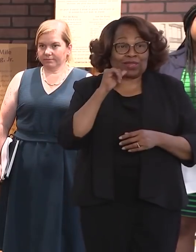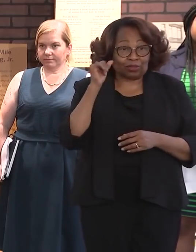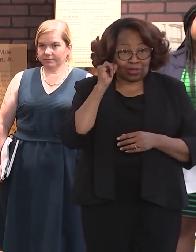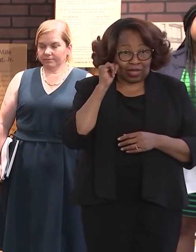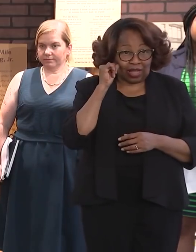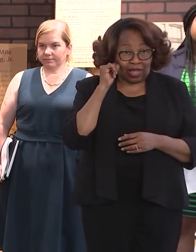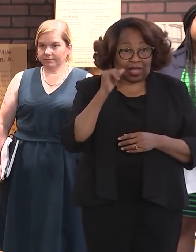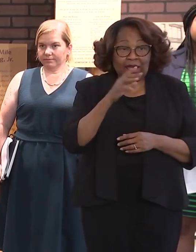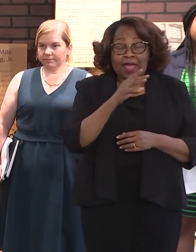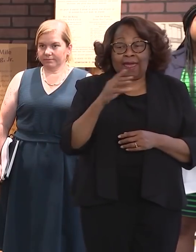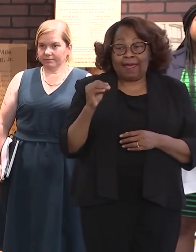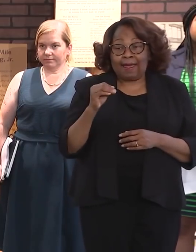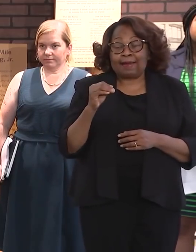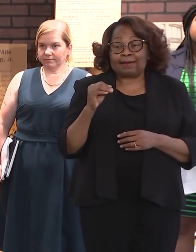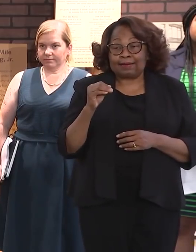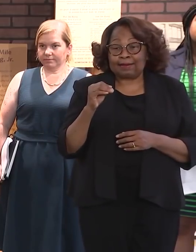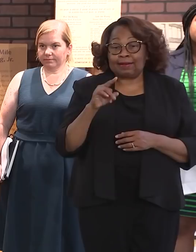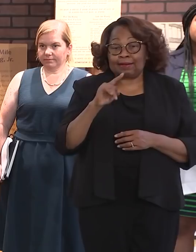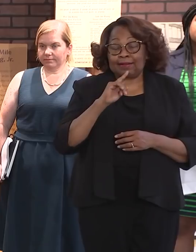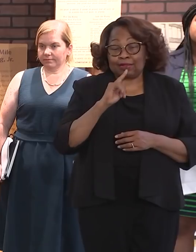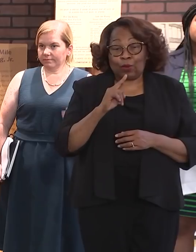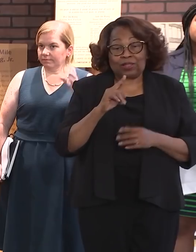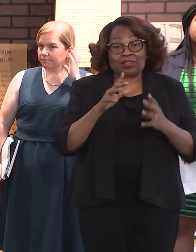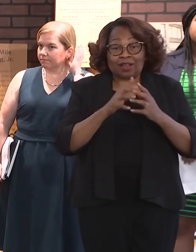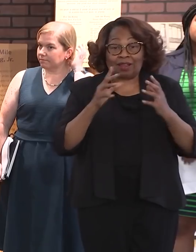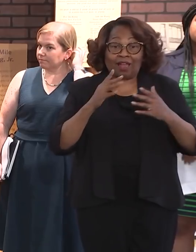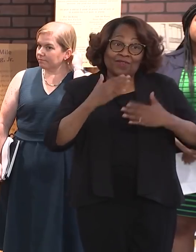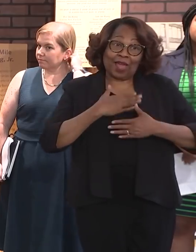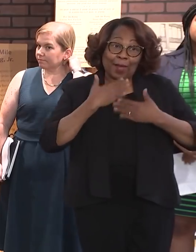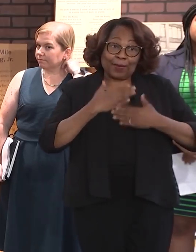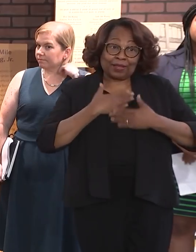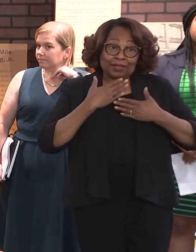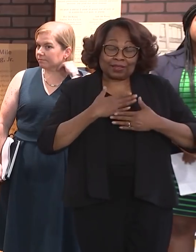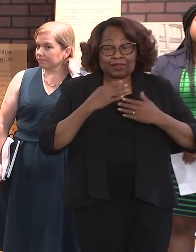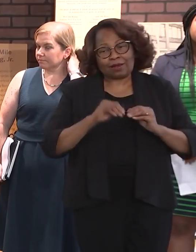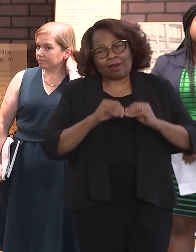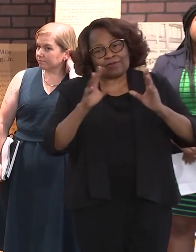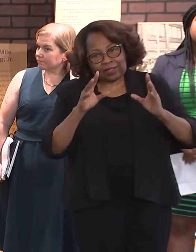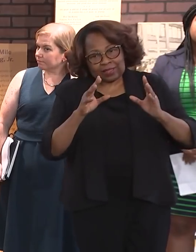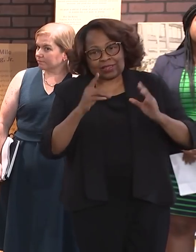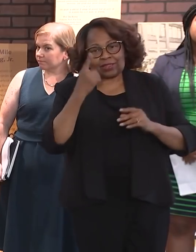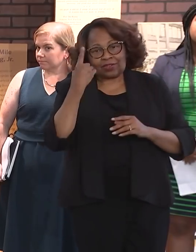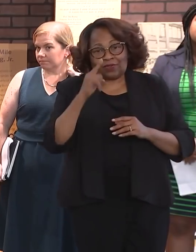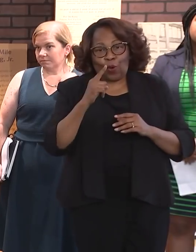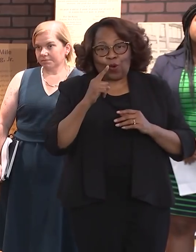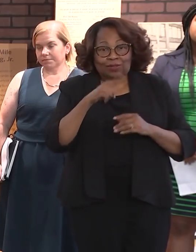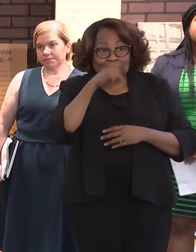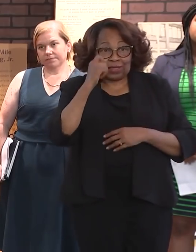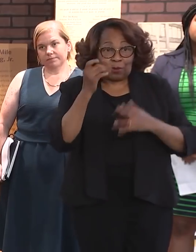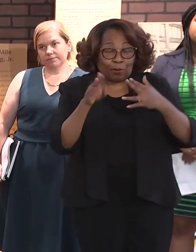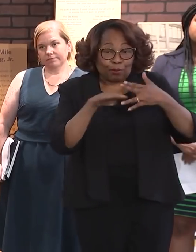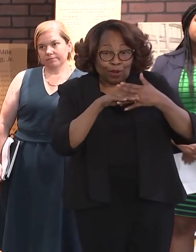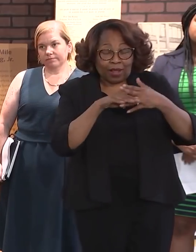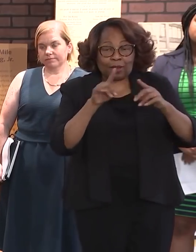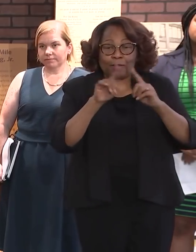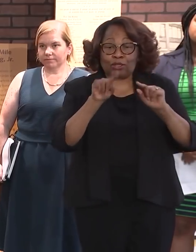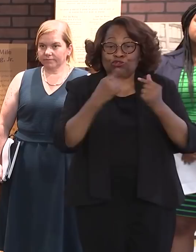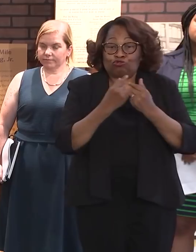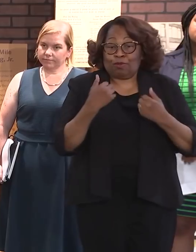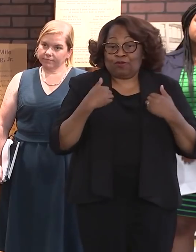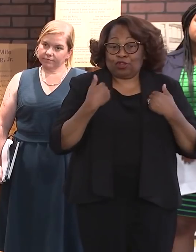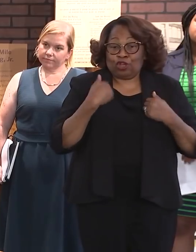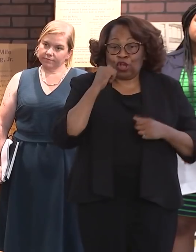yesterday, and there was a lot of happiness and joy, obviously, for summer break to be starting, but there were a group of young